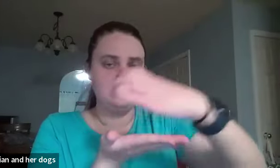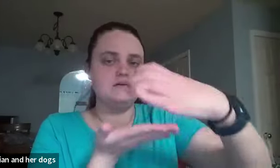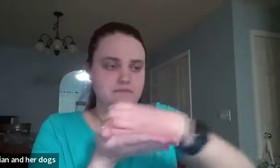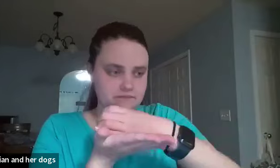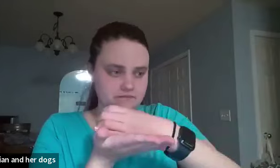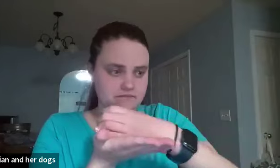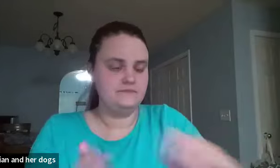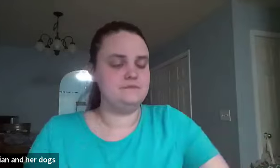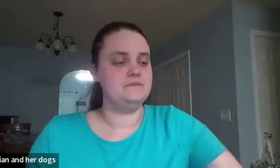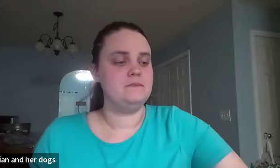cake.